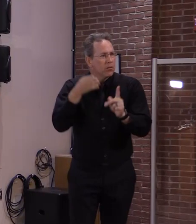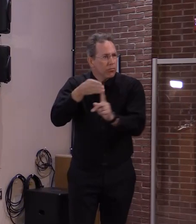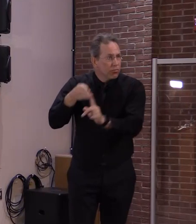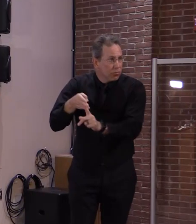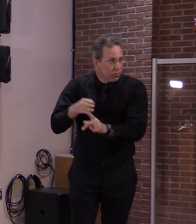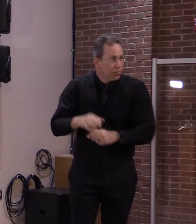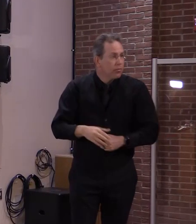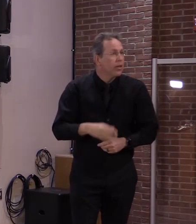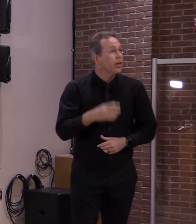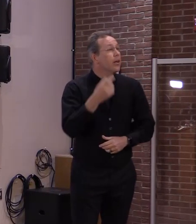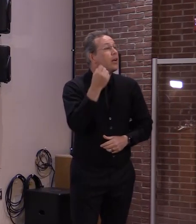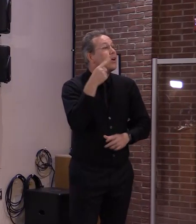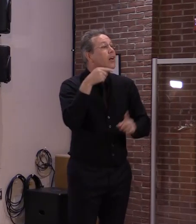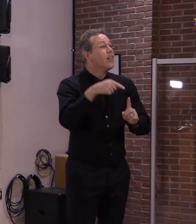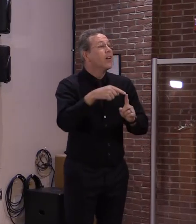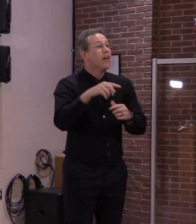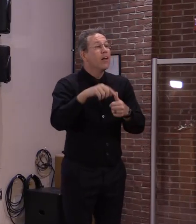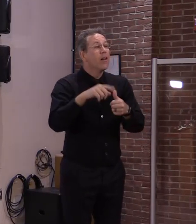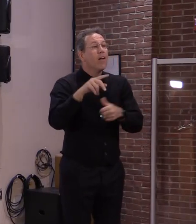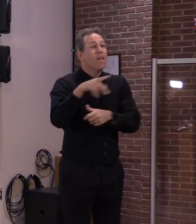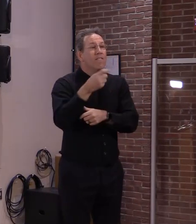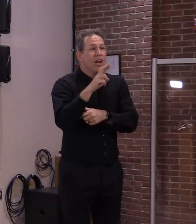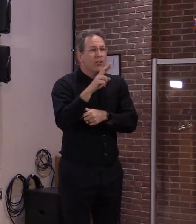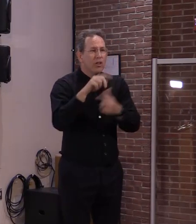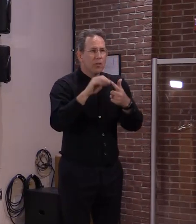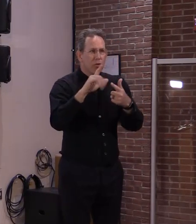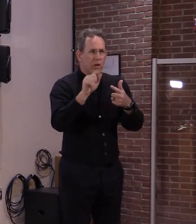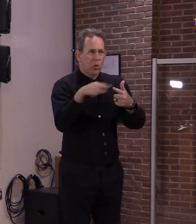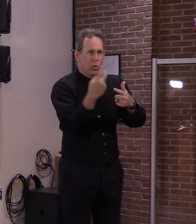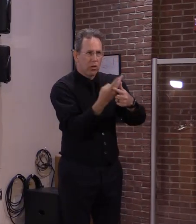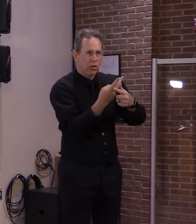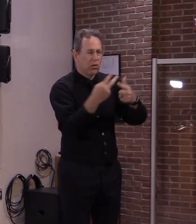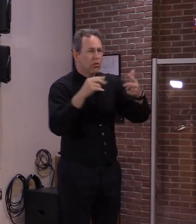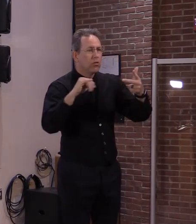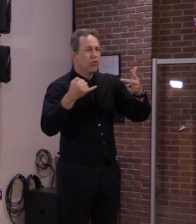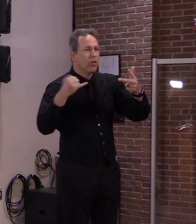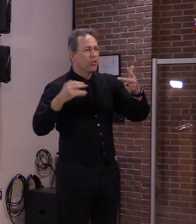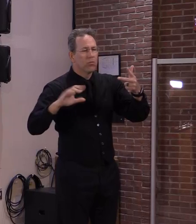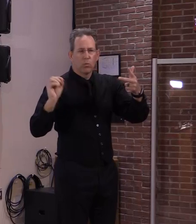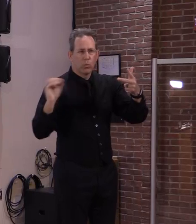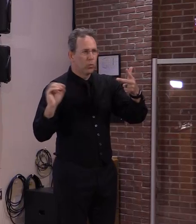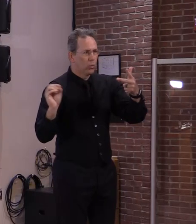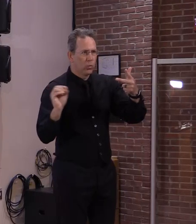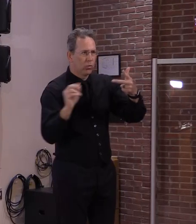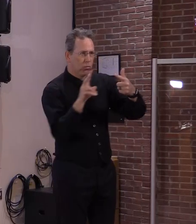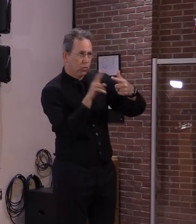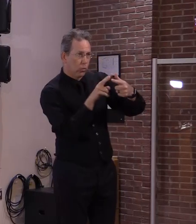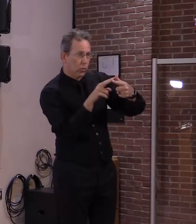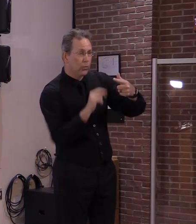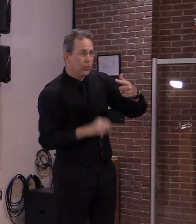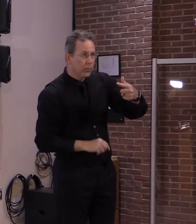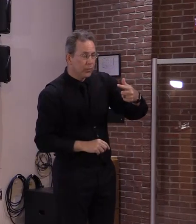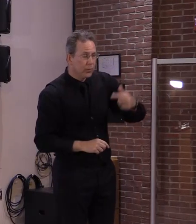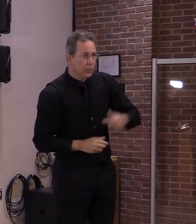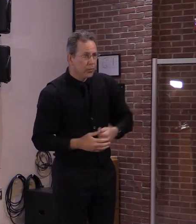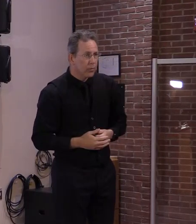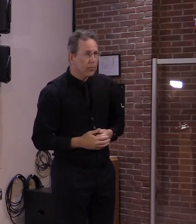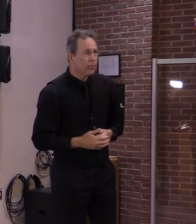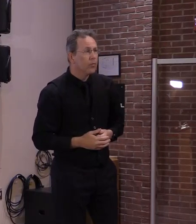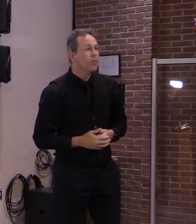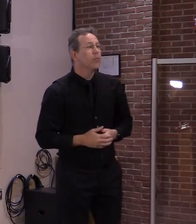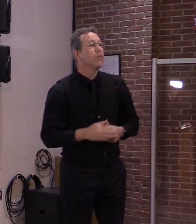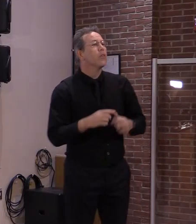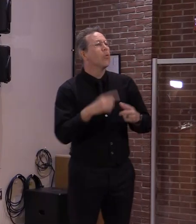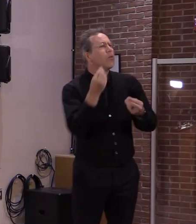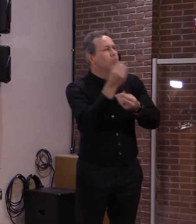only. No Johnson & Johnson will be shipped this week. As you all know, the FDA and